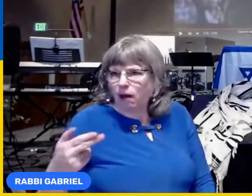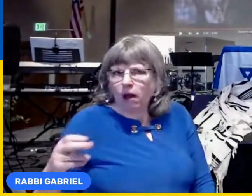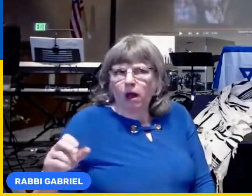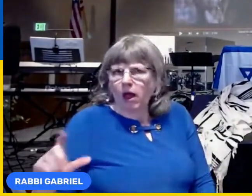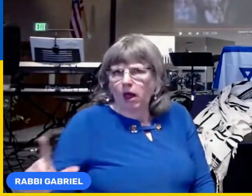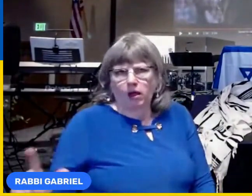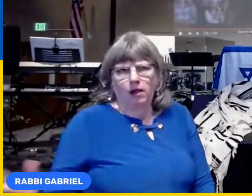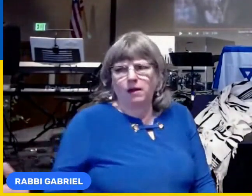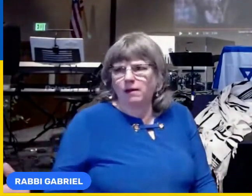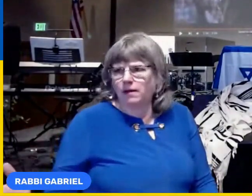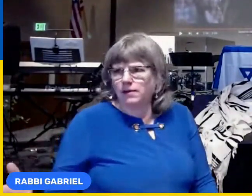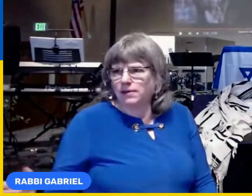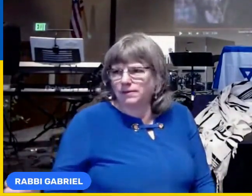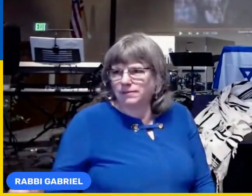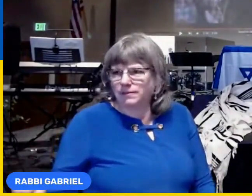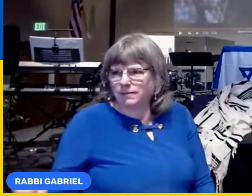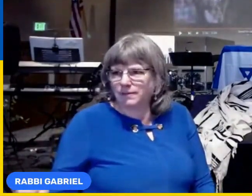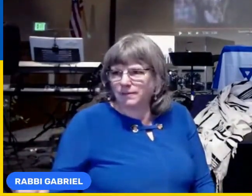So